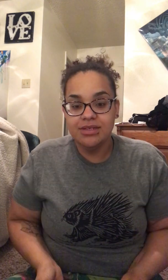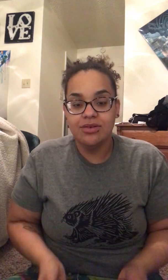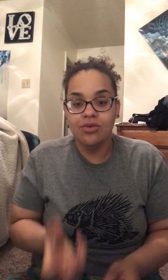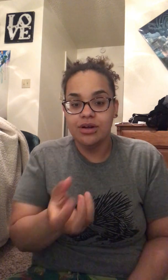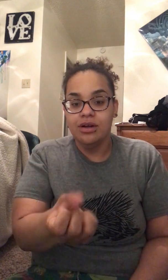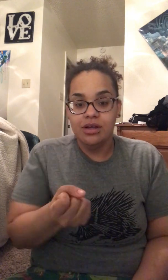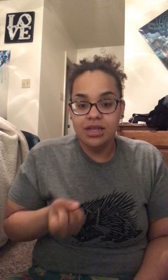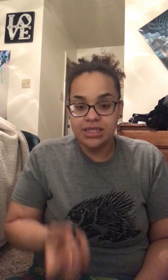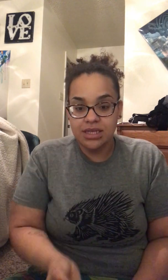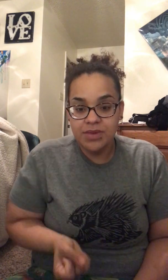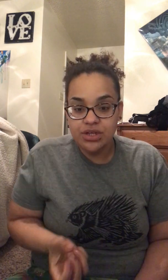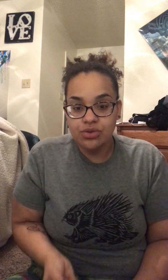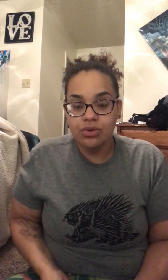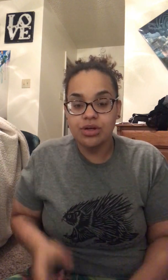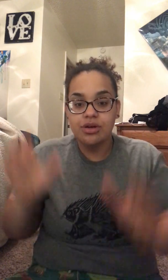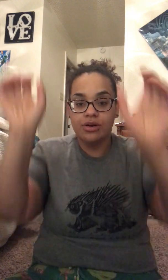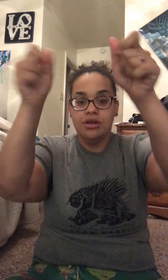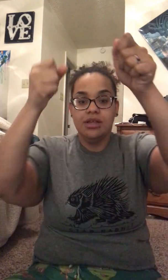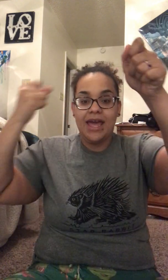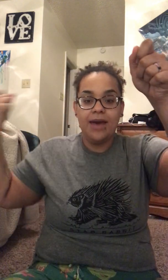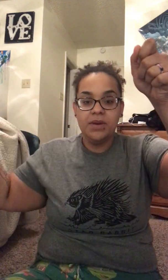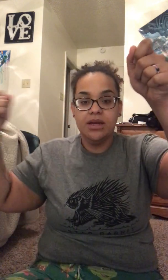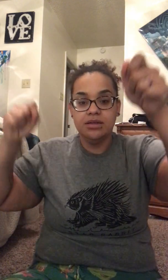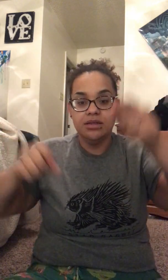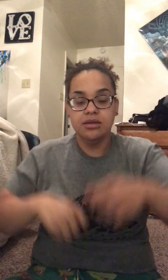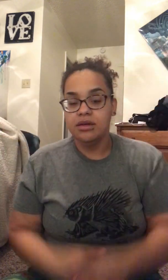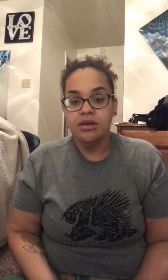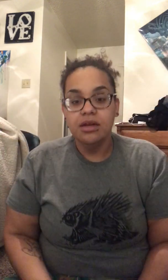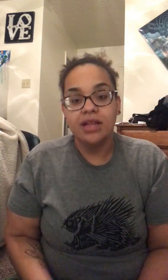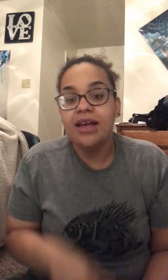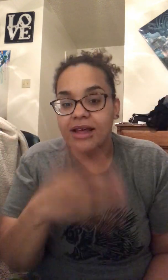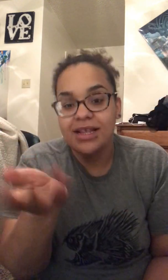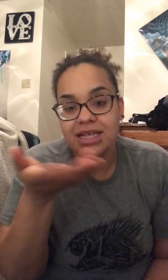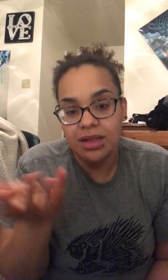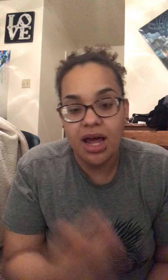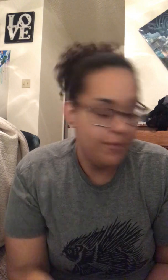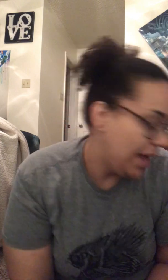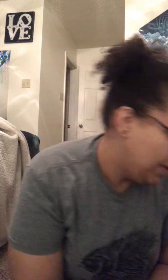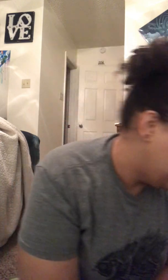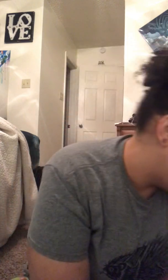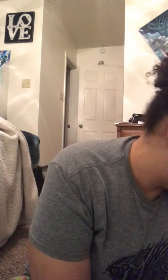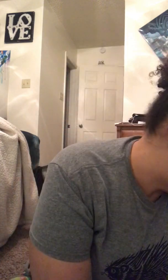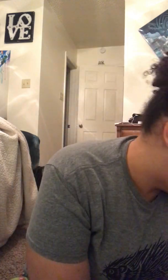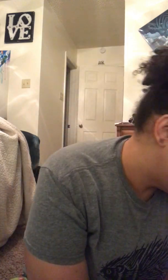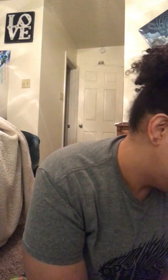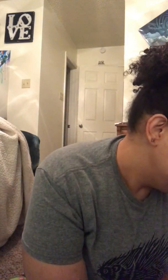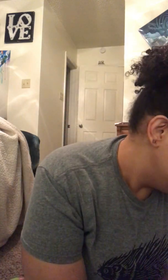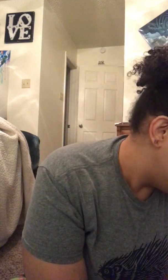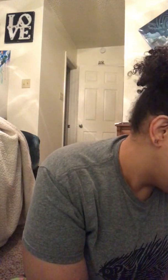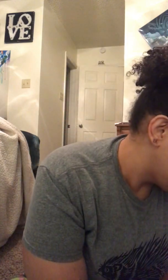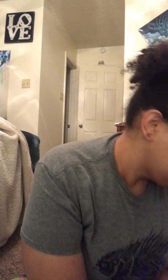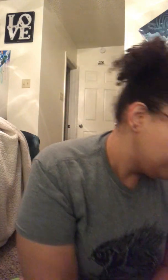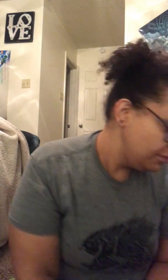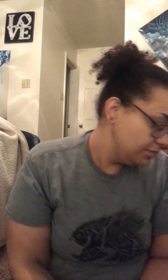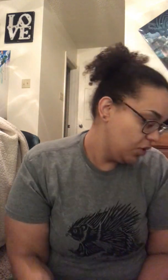or this can be a drawer or cabinet. Like, it's a lot of miming with those ones.